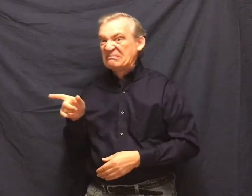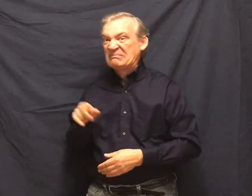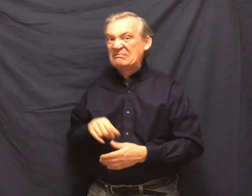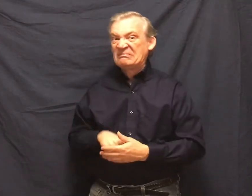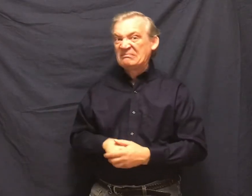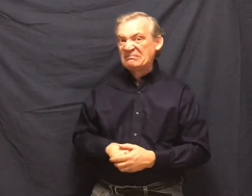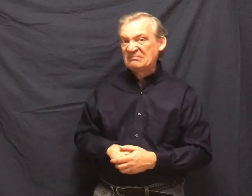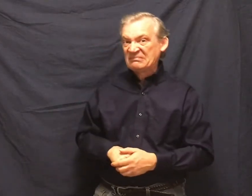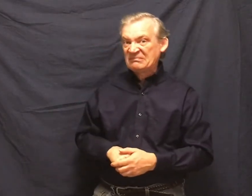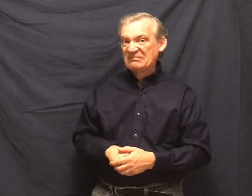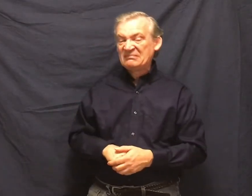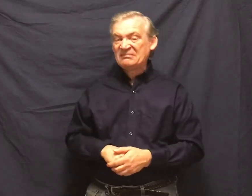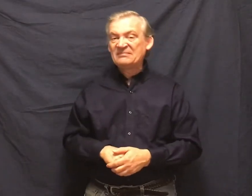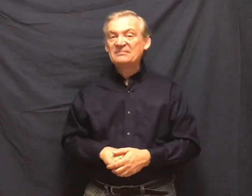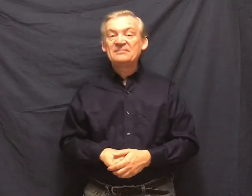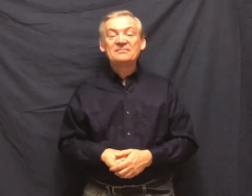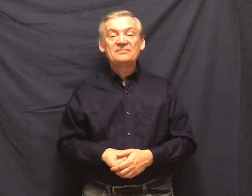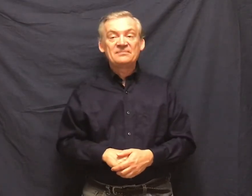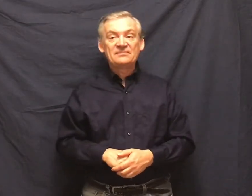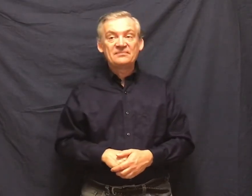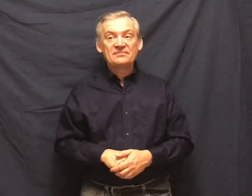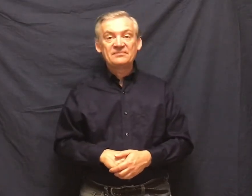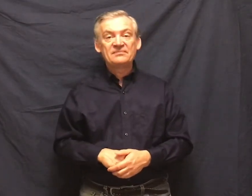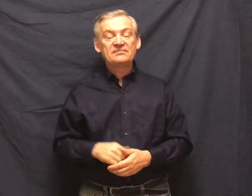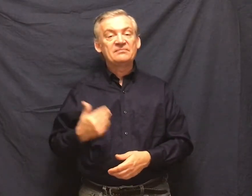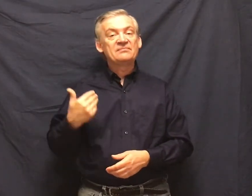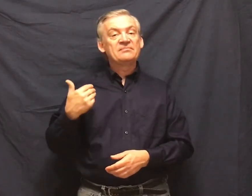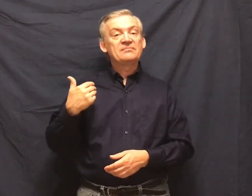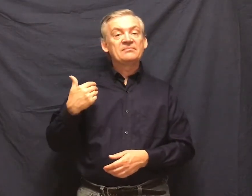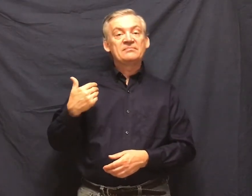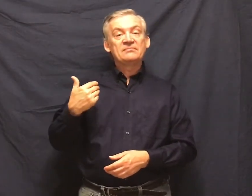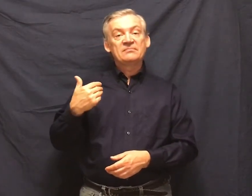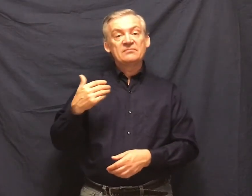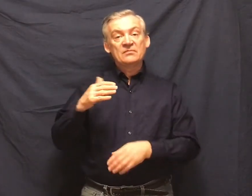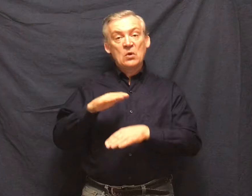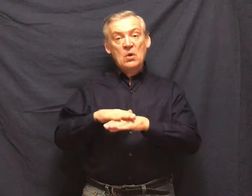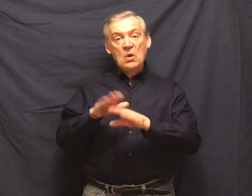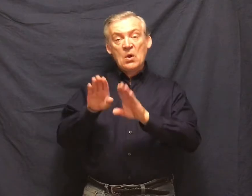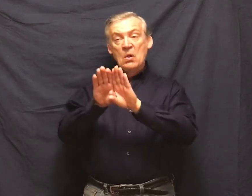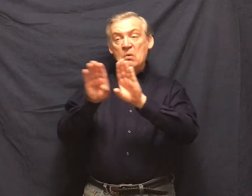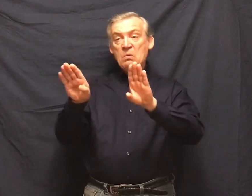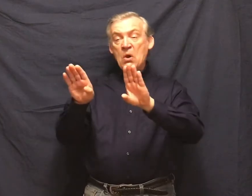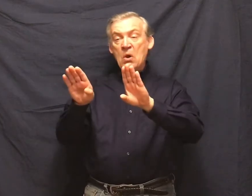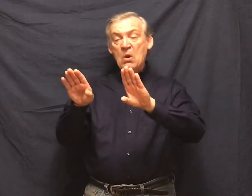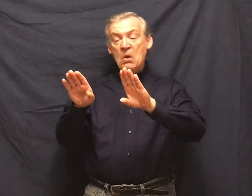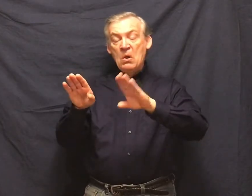A pair of large gold-rimmed spectacles hung from a nail on the wall above his bed.